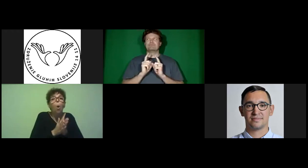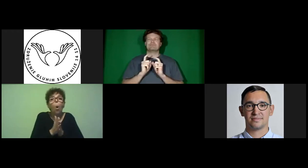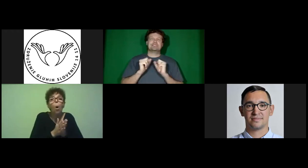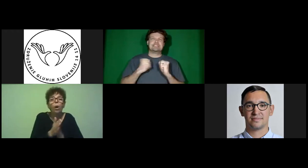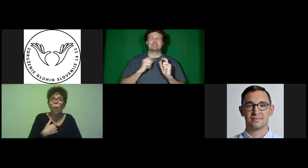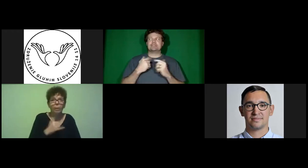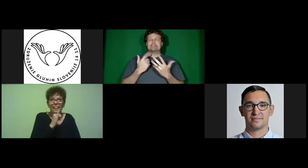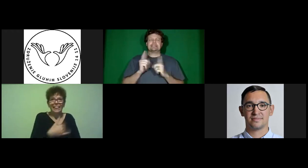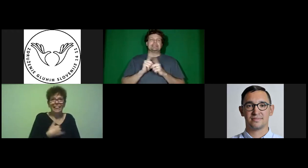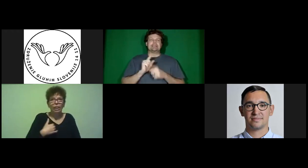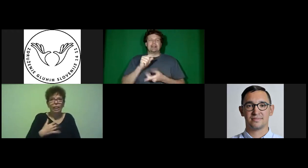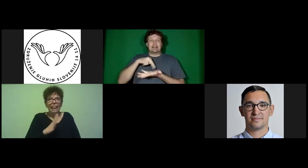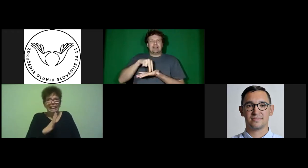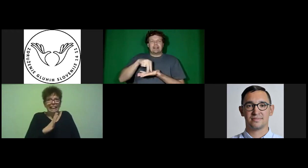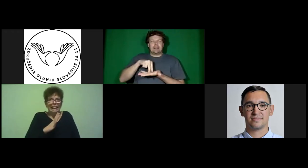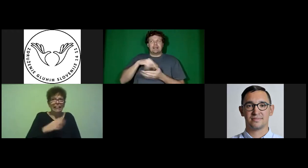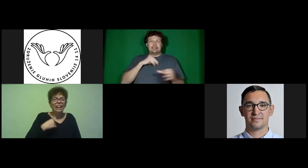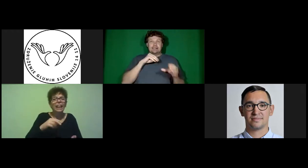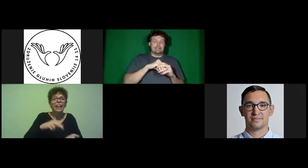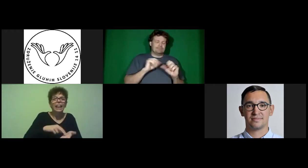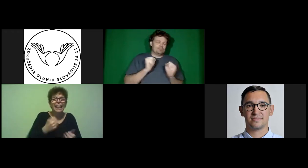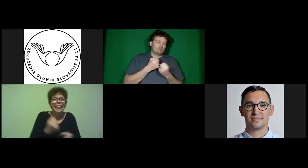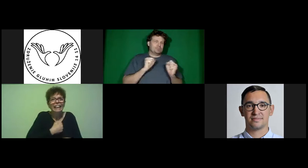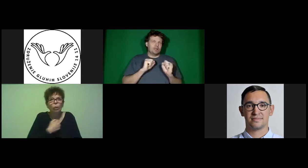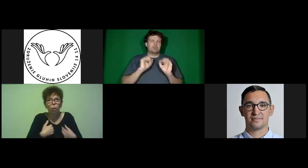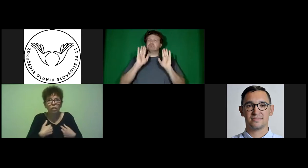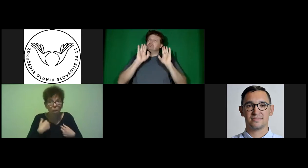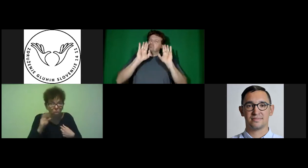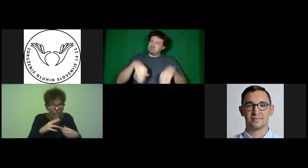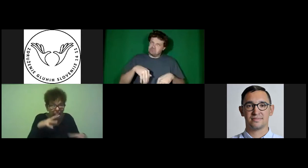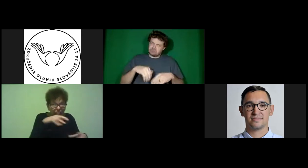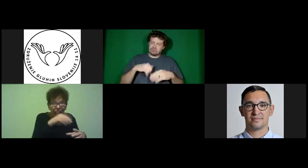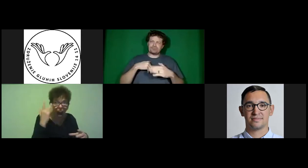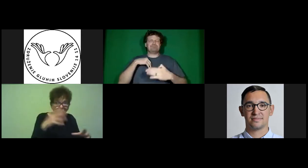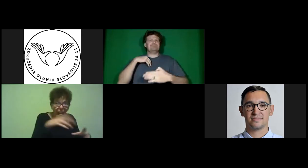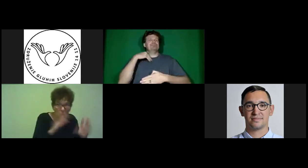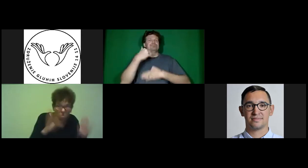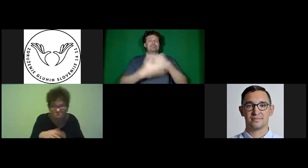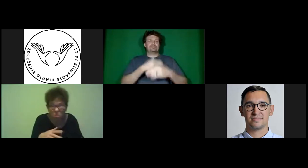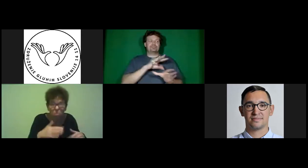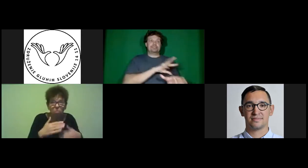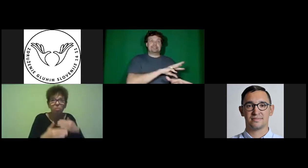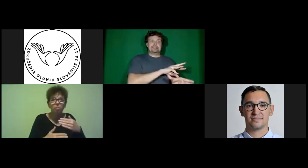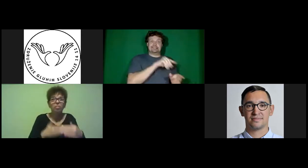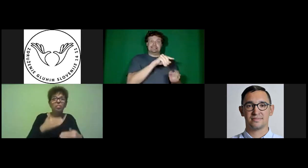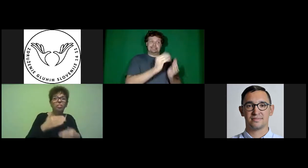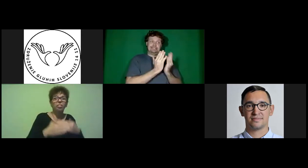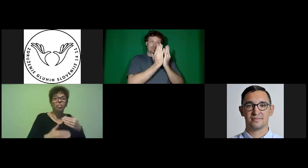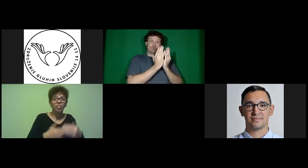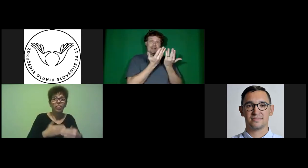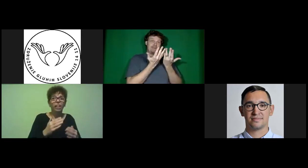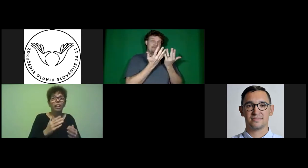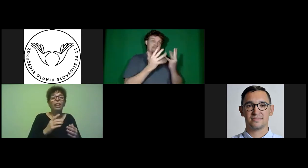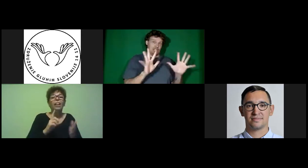So I wasn't really motivated initially. I was a little nervous. And I thought it wouldn't be impossible for me to